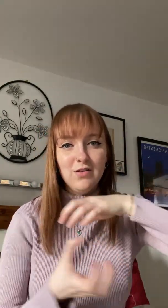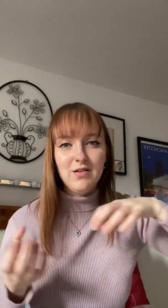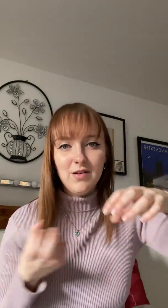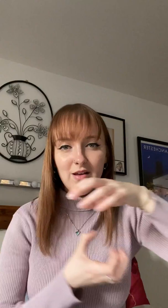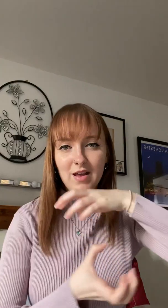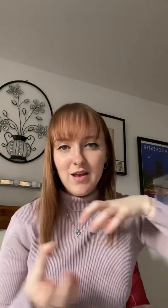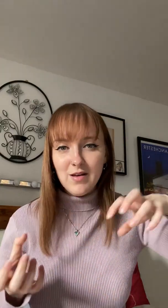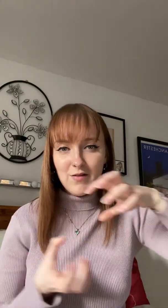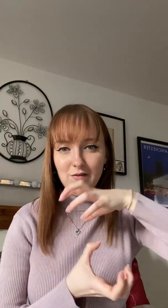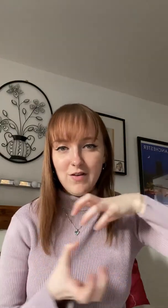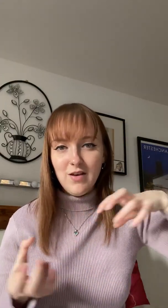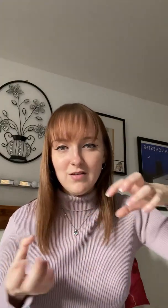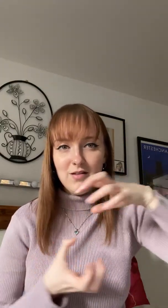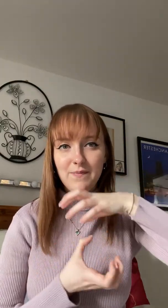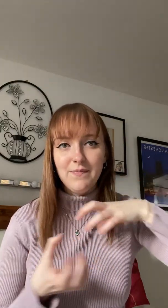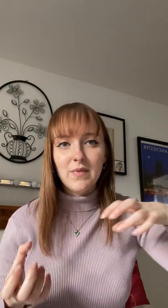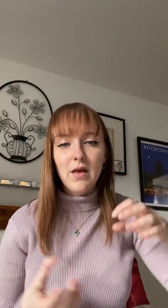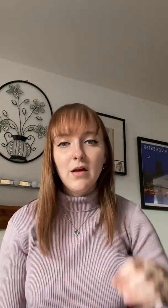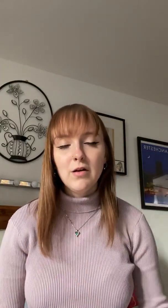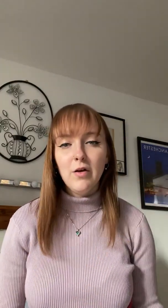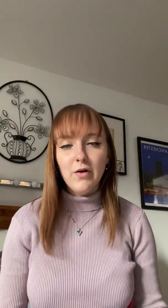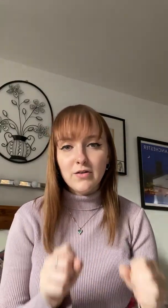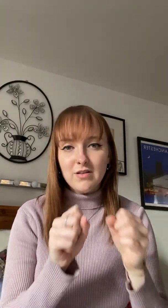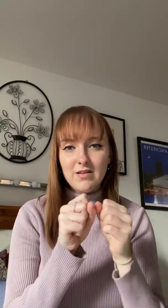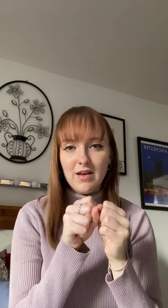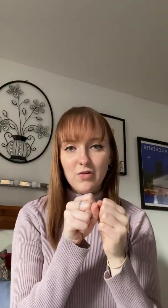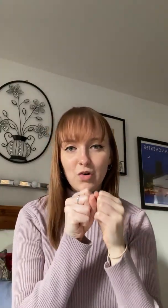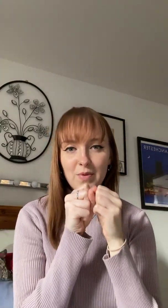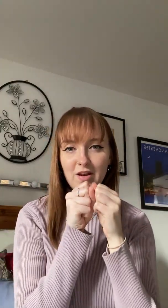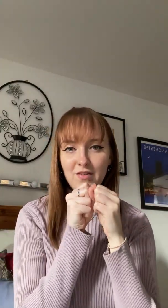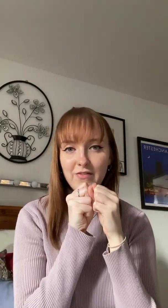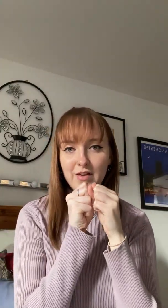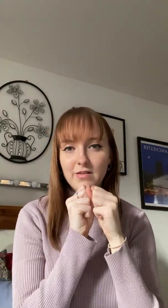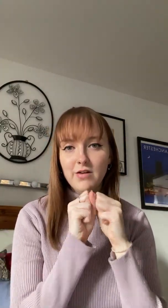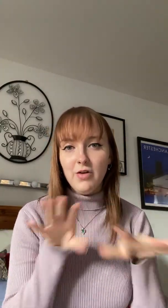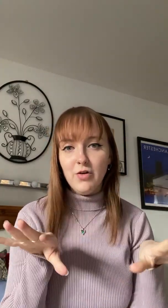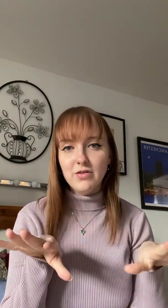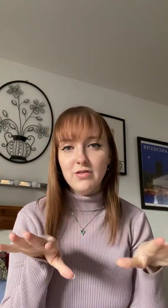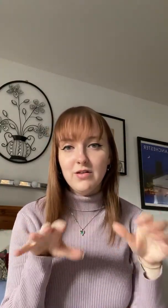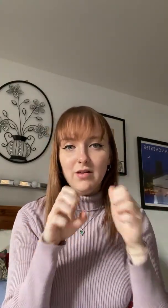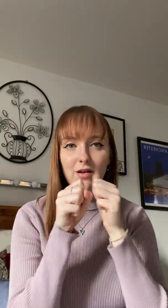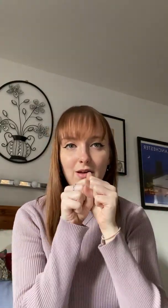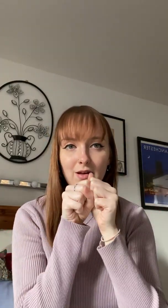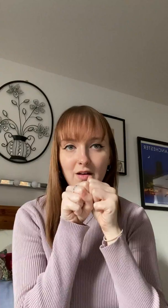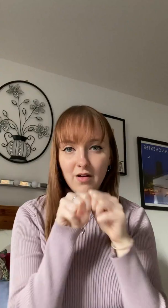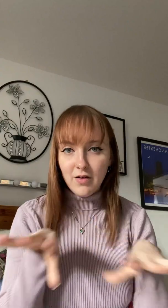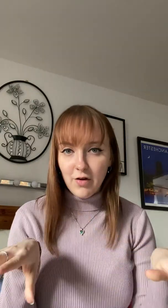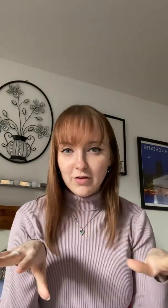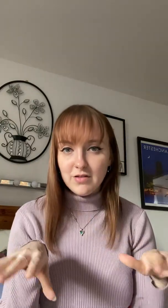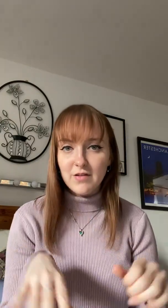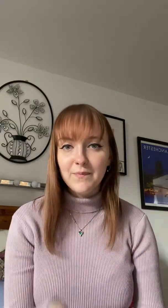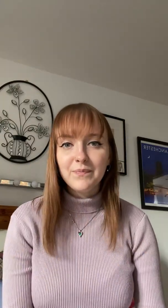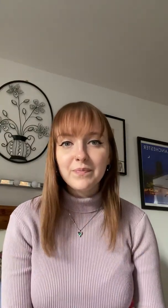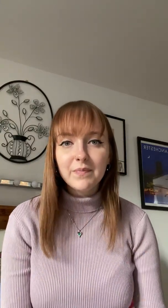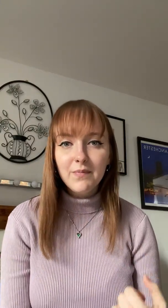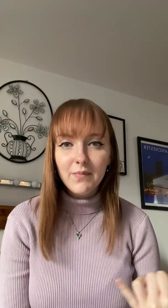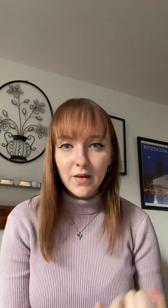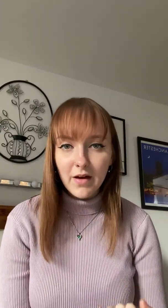confused, confused. Lost, it's like you're dropping everything. So lost, lost.